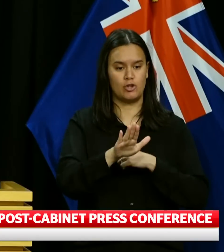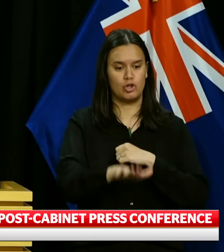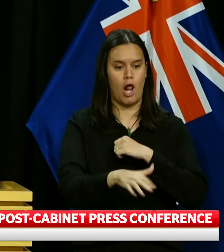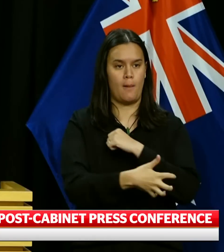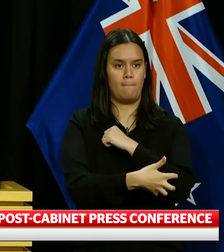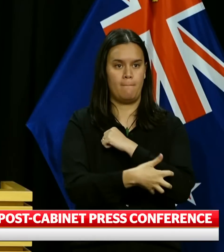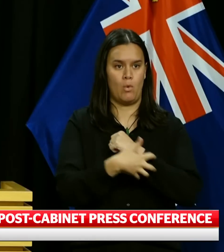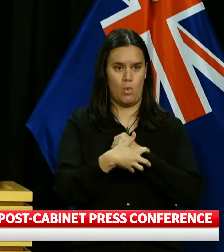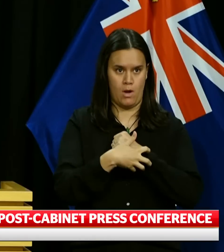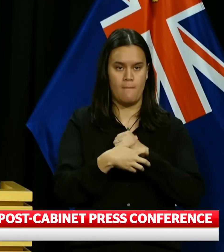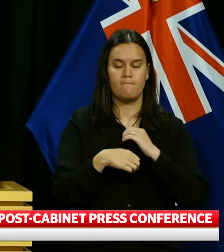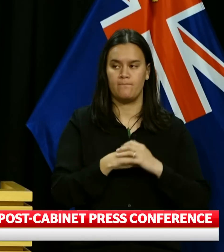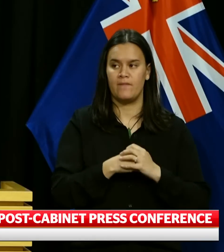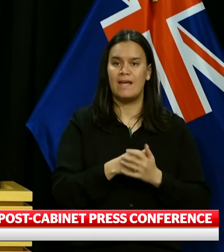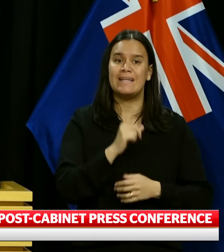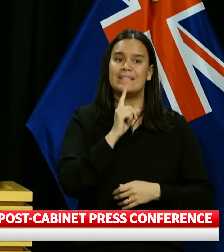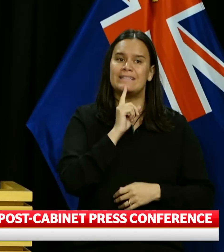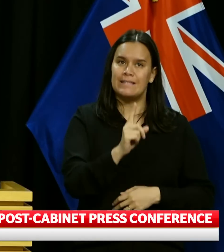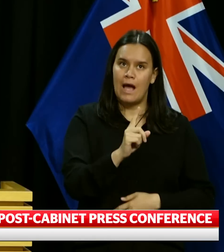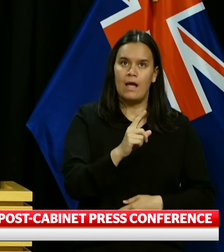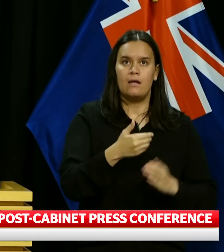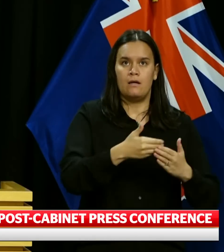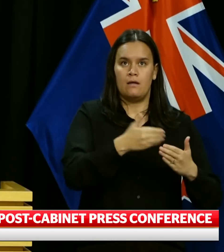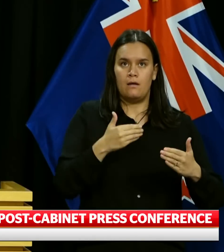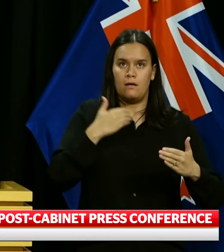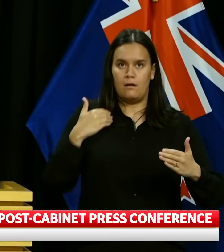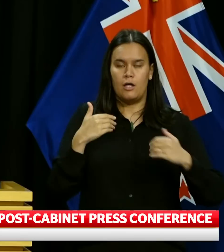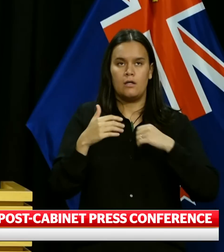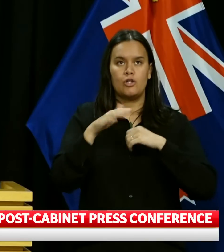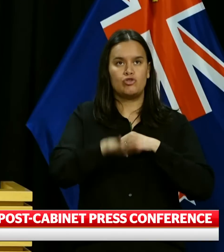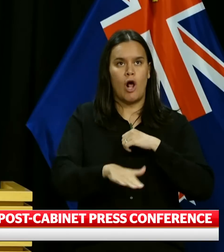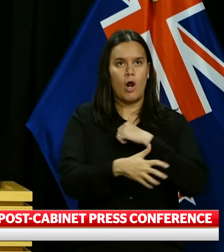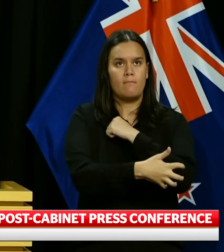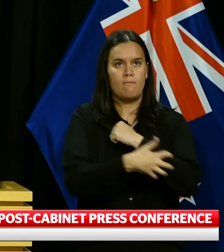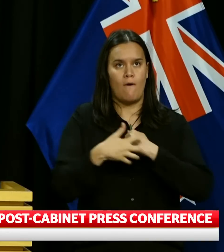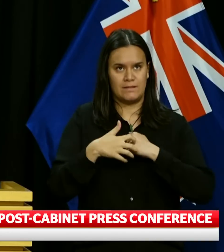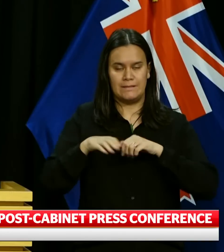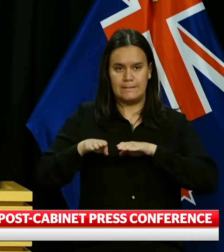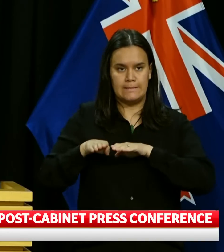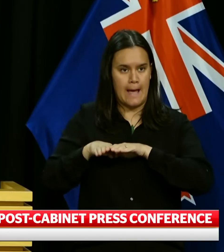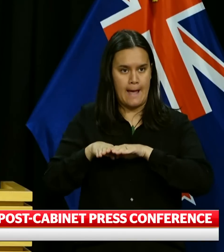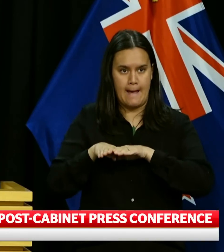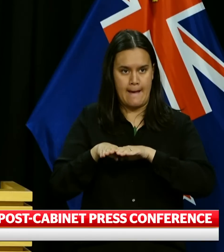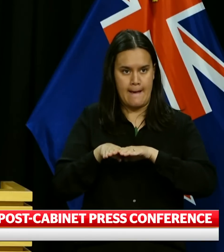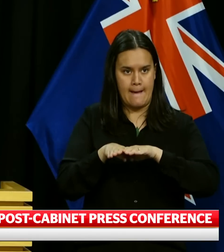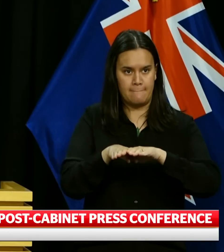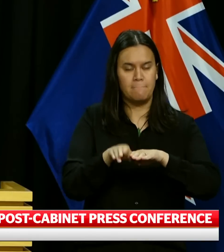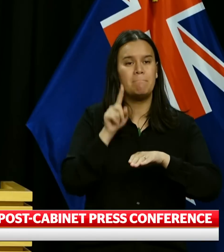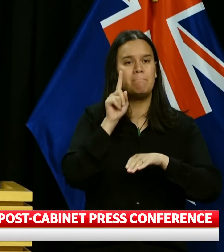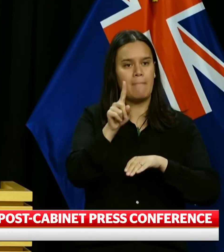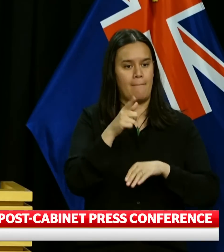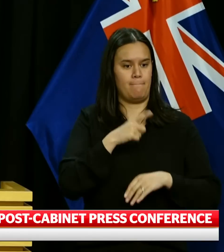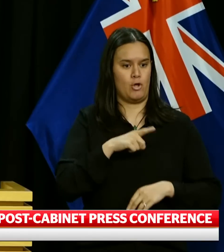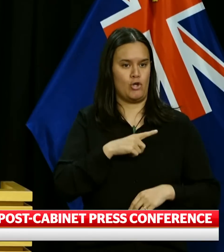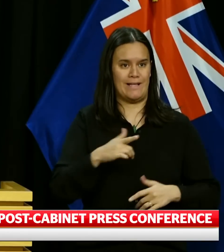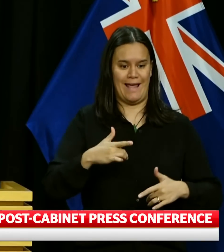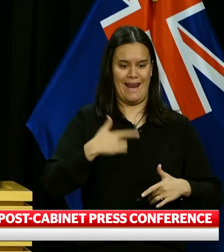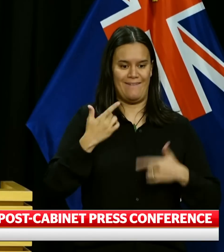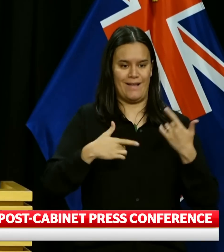showed it stagnated over the year before, and experts are saying the next year could be worse with the cost of living pressures